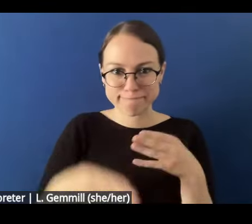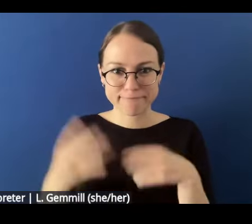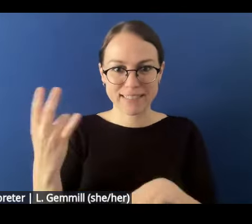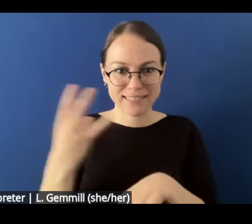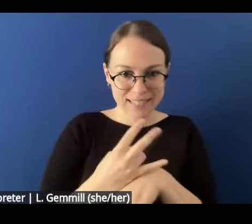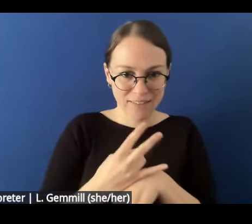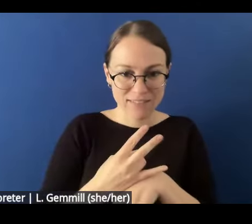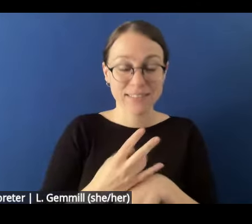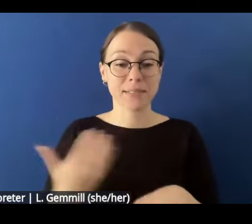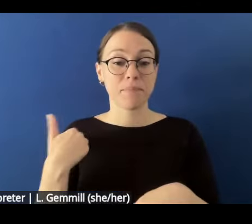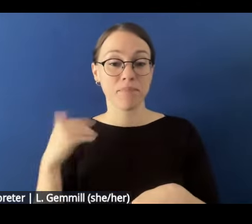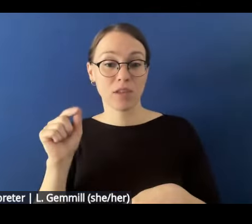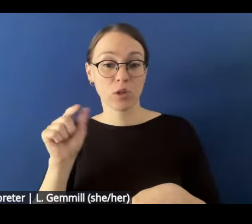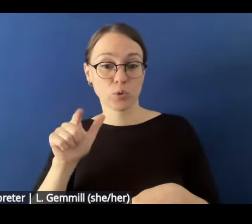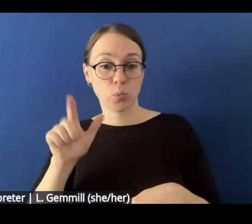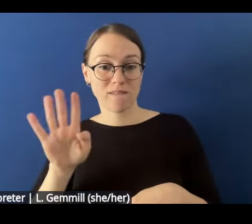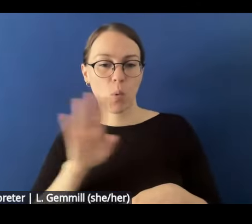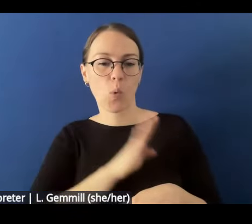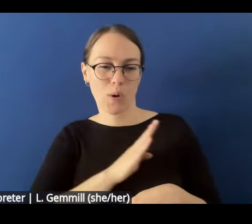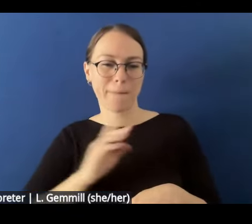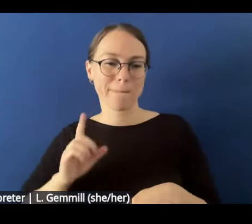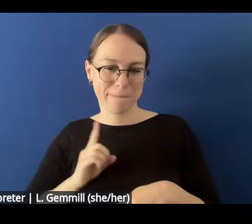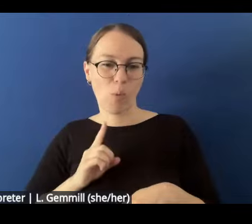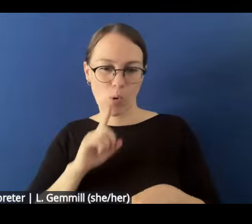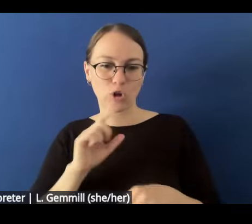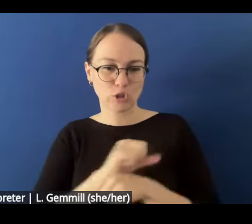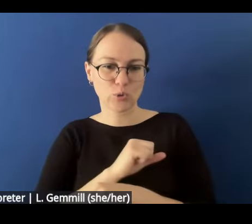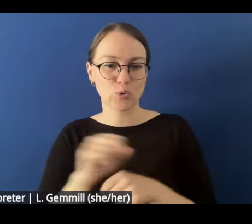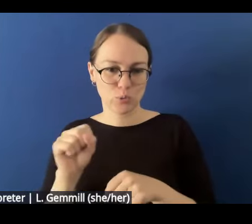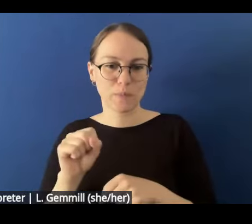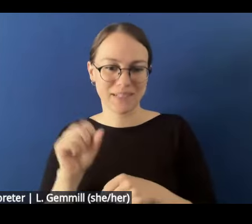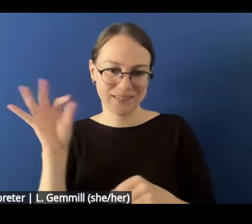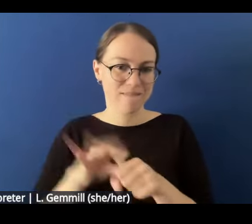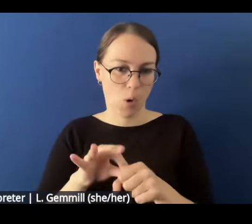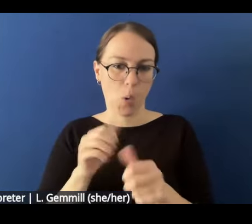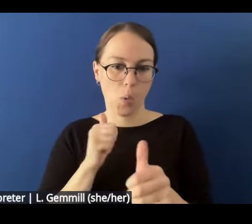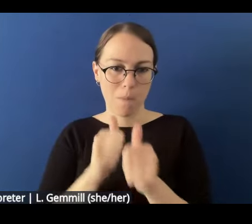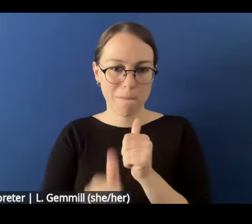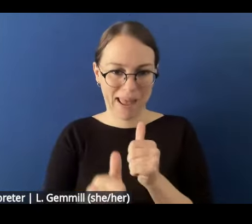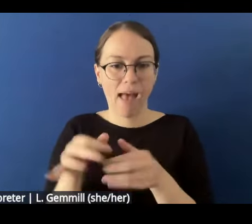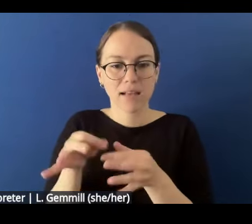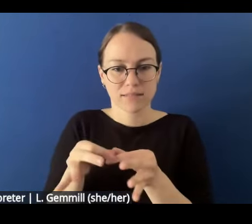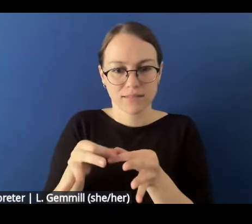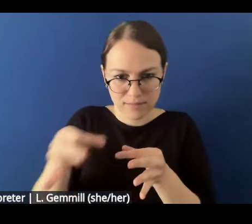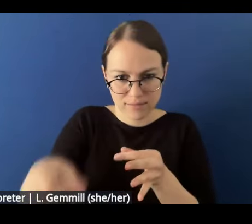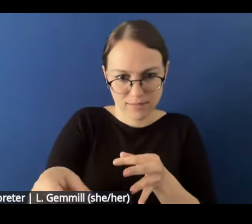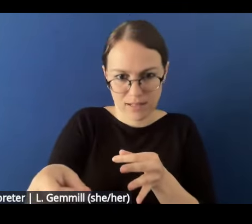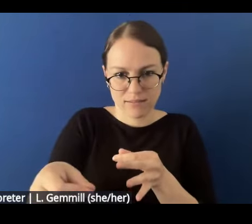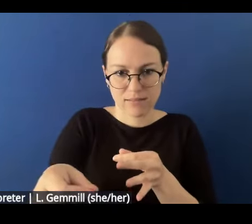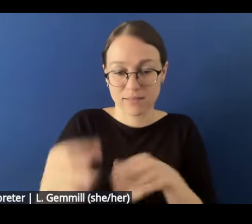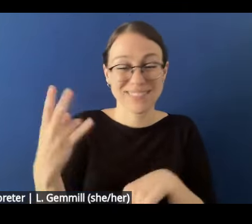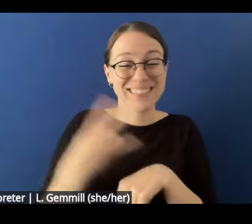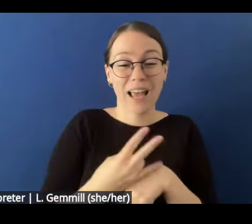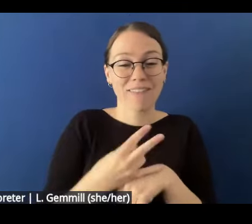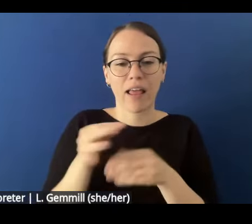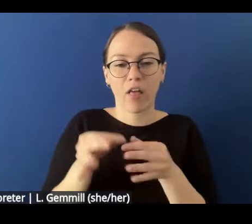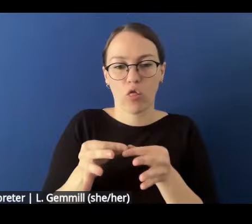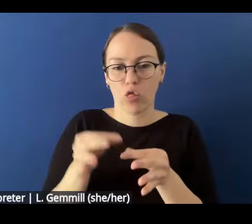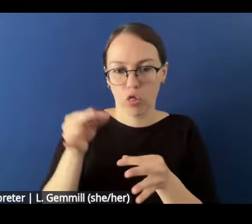in 24 to extend that to be 7 days from the date we released the sample for the